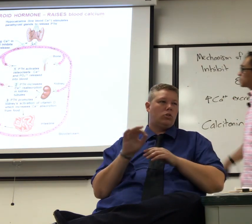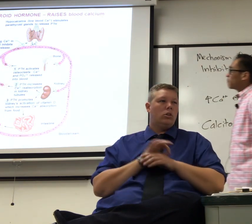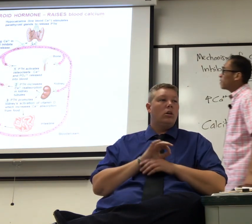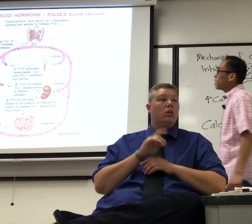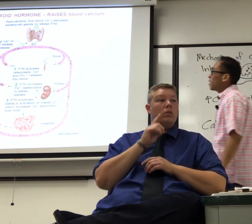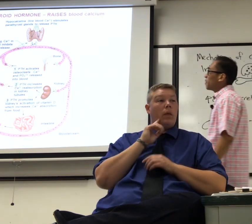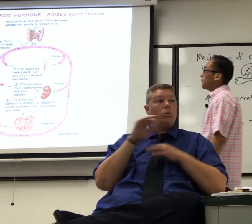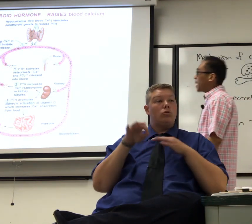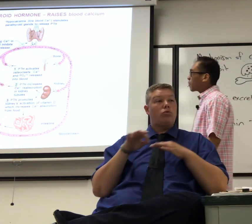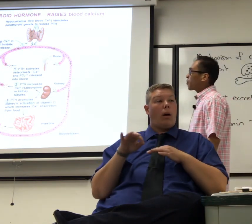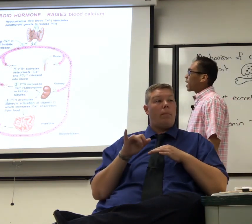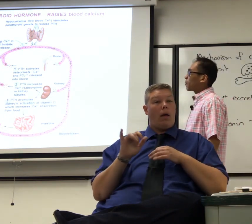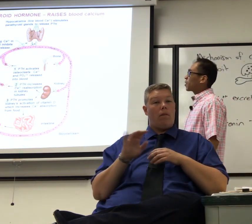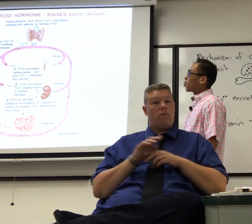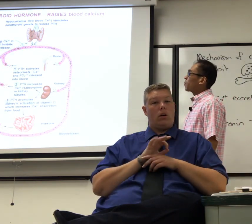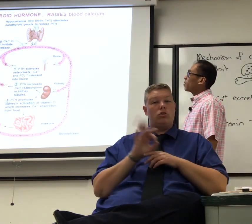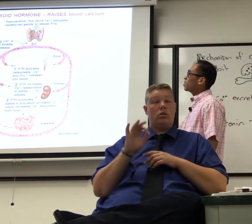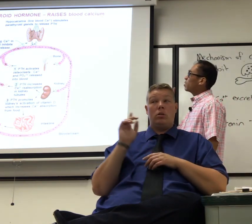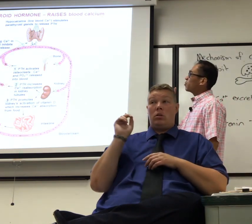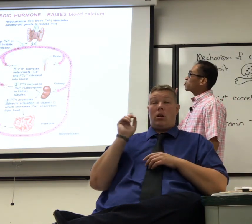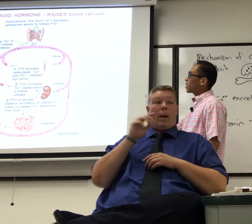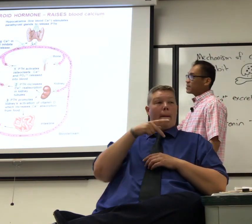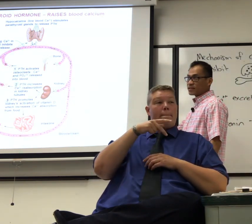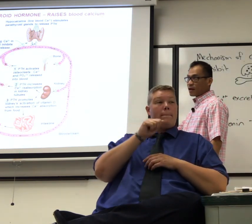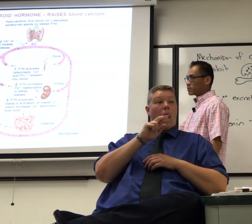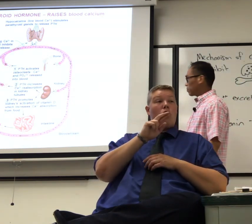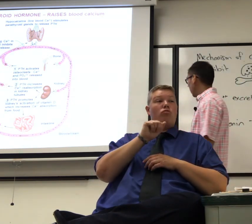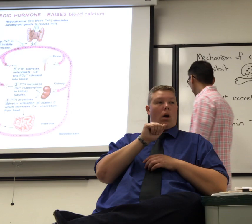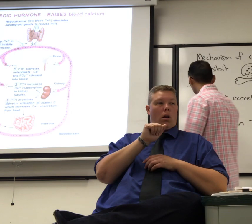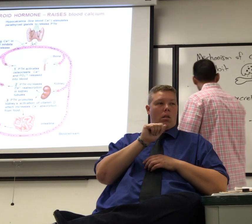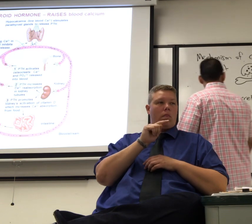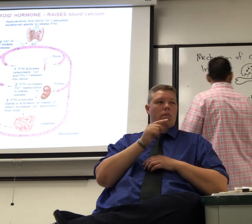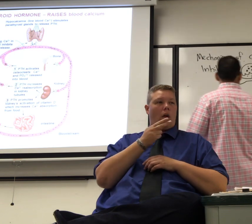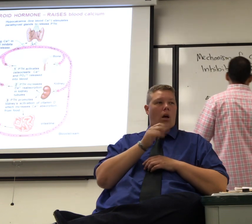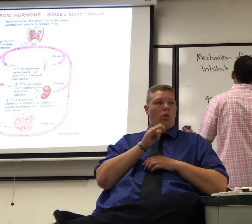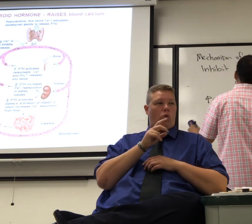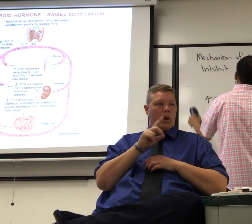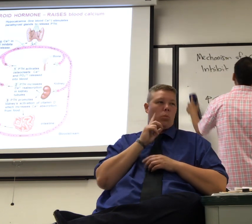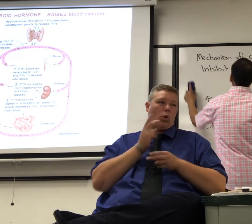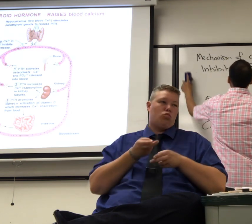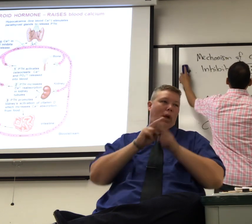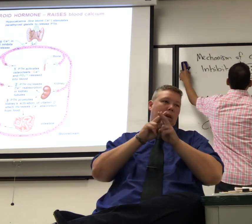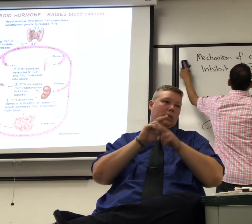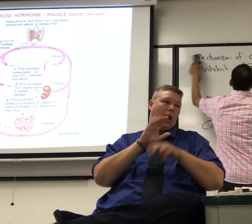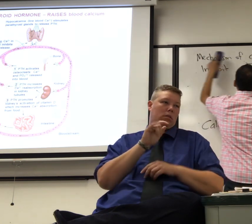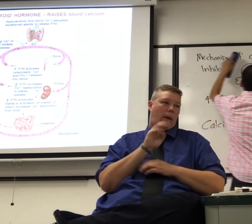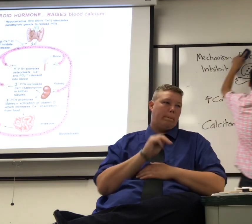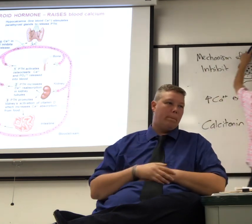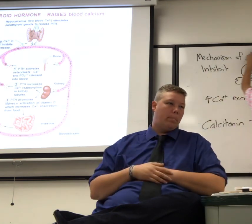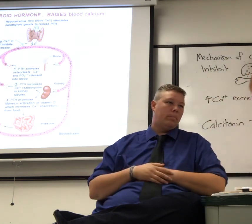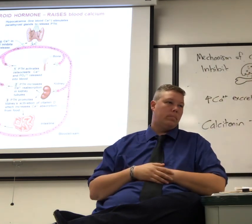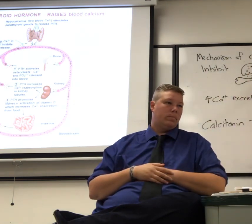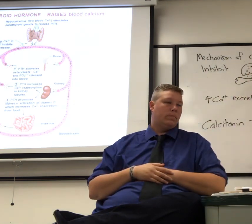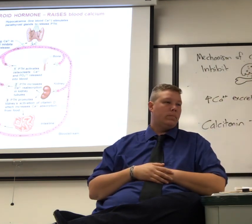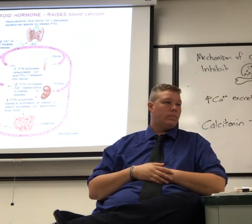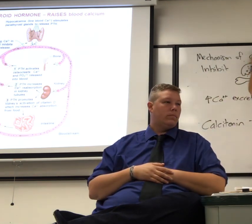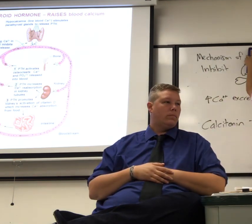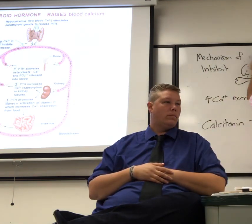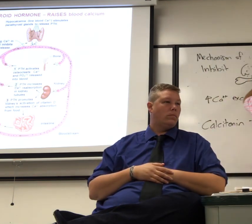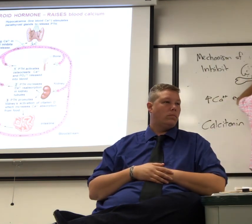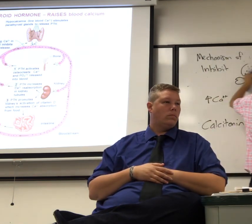Calcium is needed for muscle function. So this describes the mechanism of the parathyroid